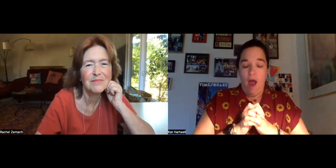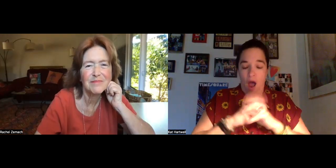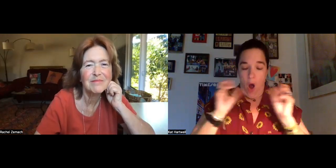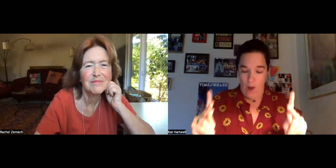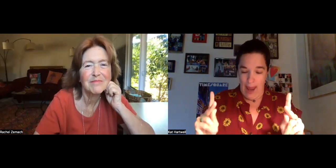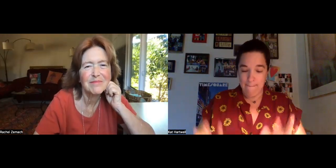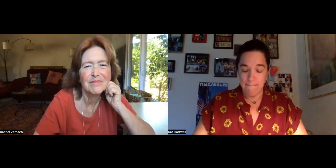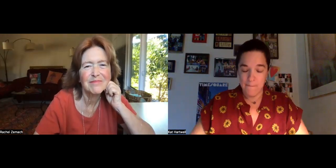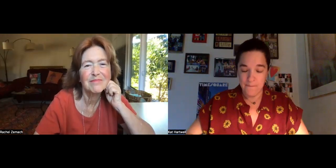Okay.